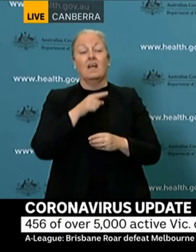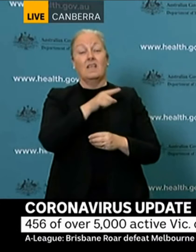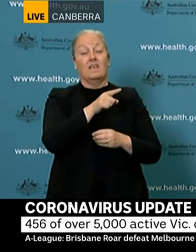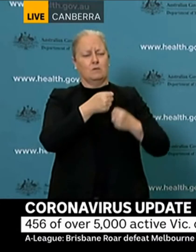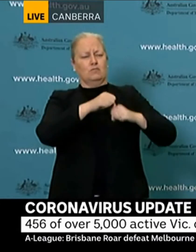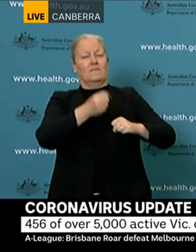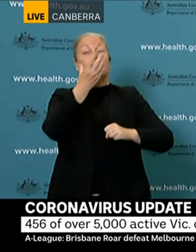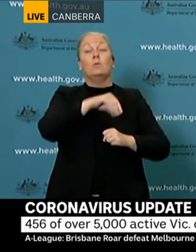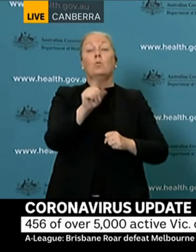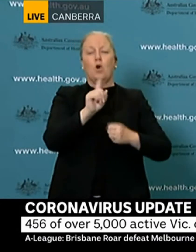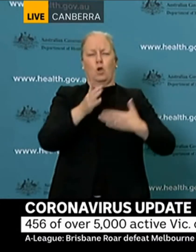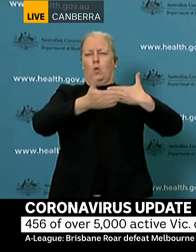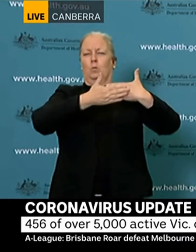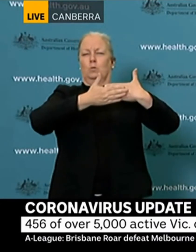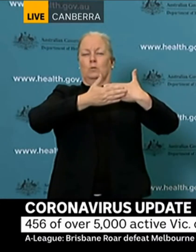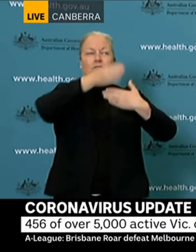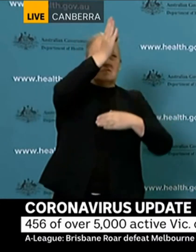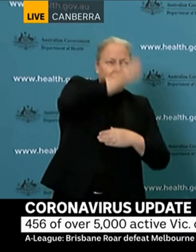border. That was our main